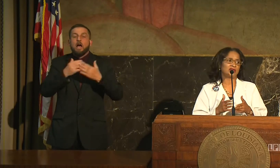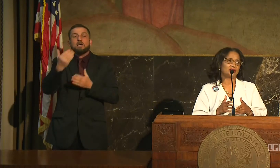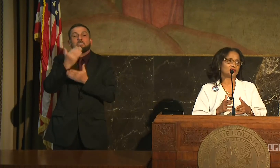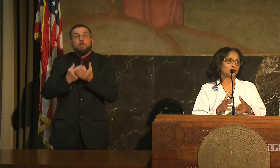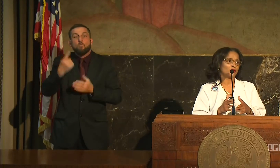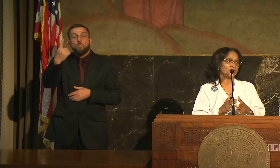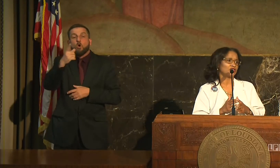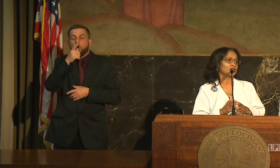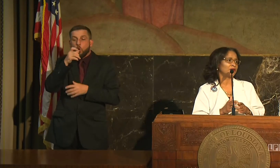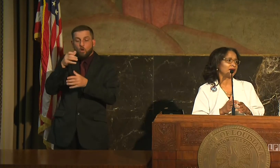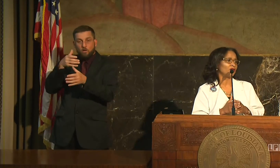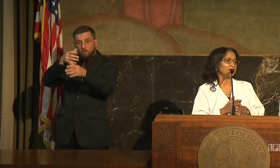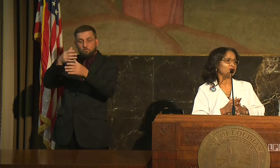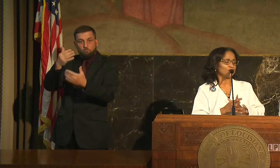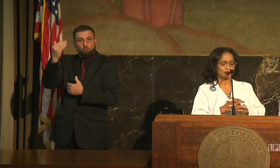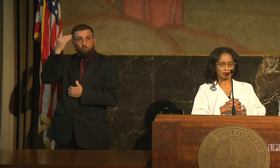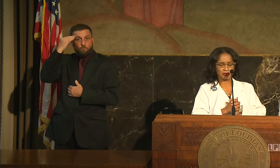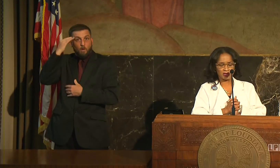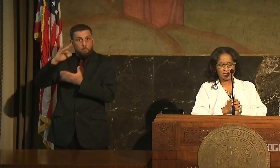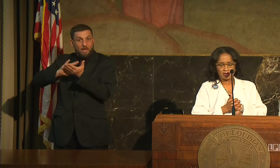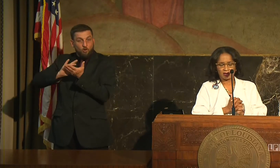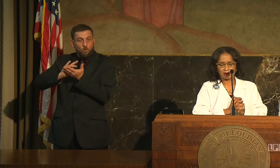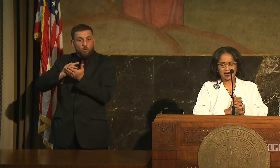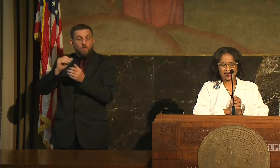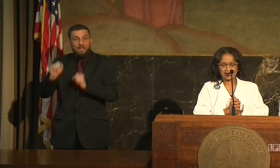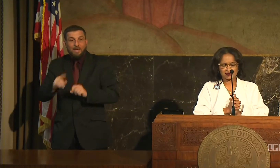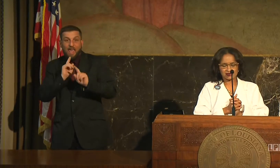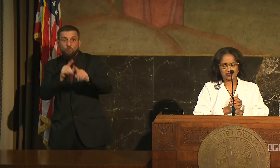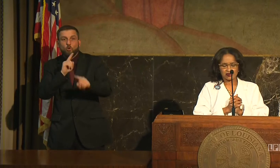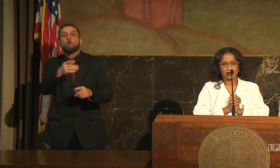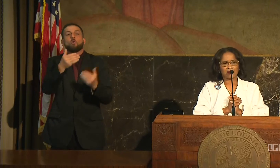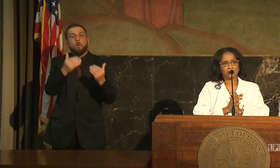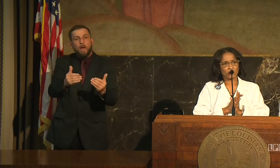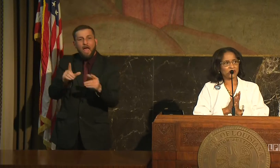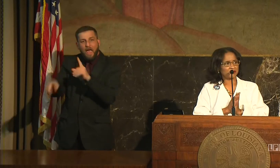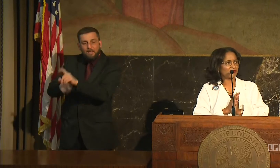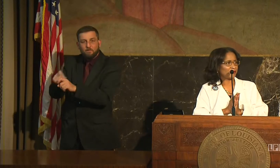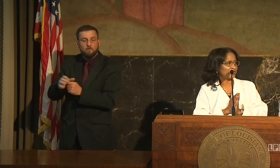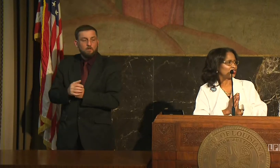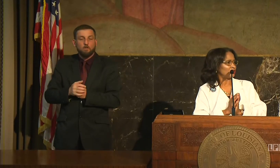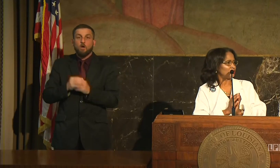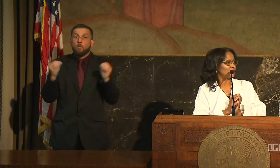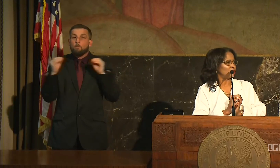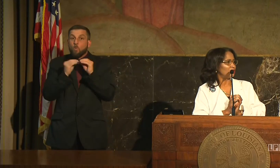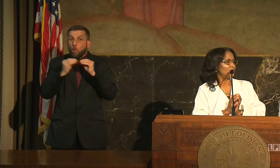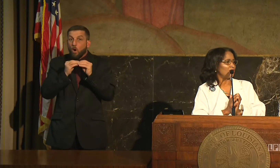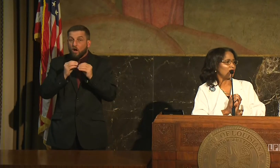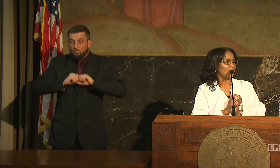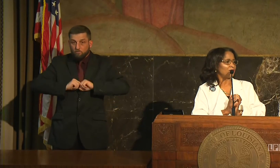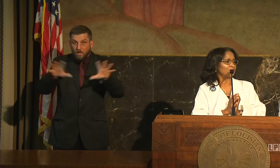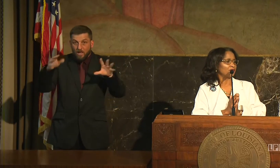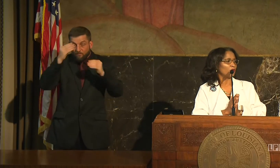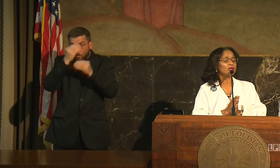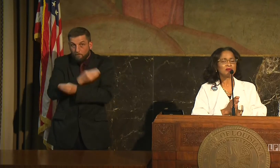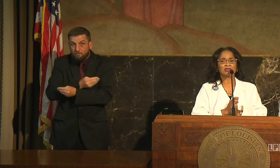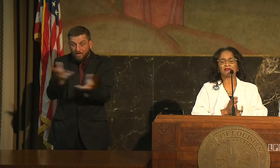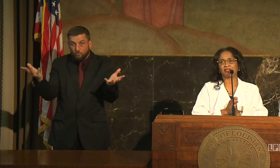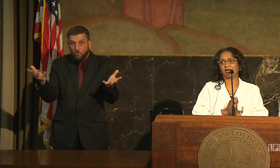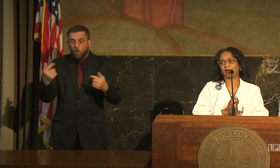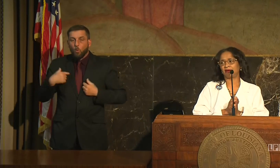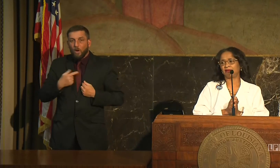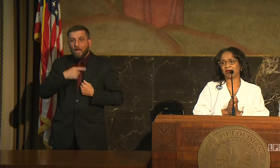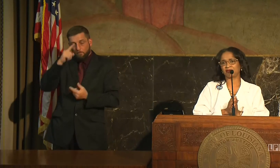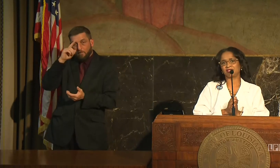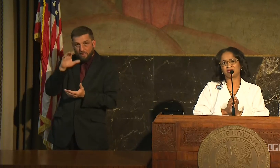community who can answer your questions, by all means do ask. The more information we